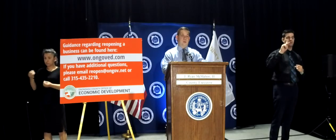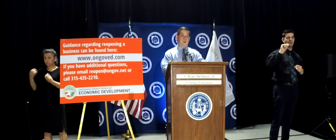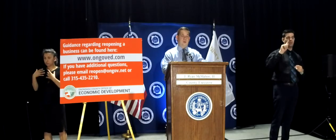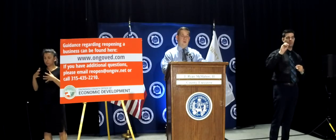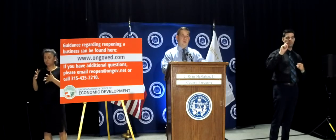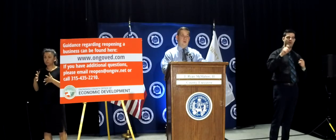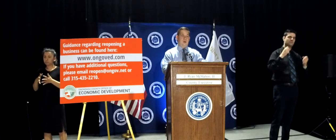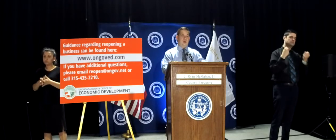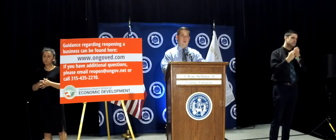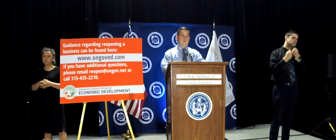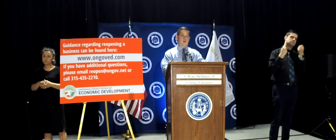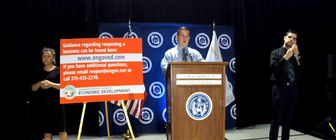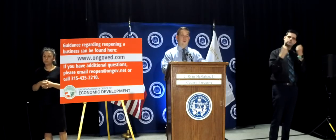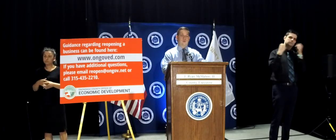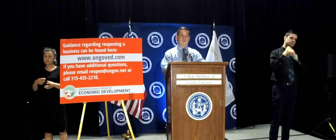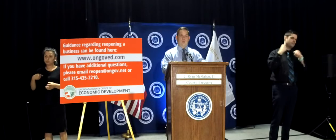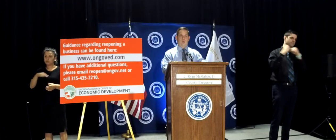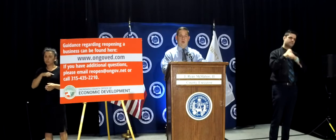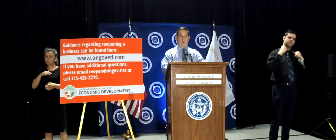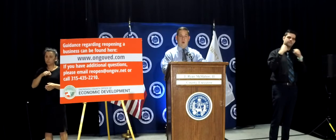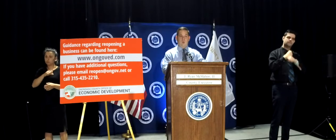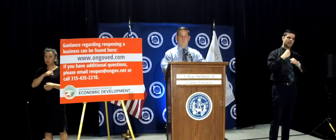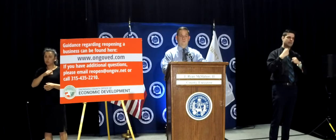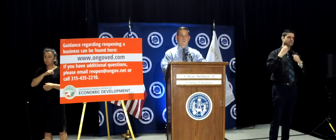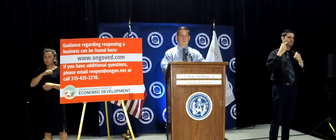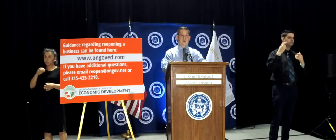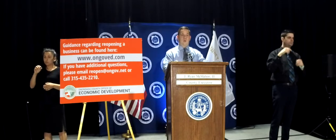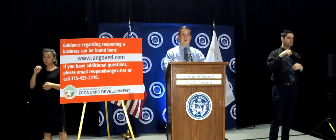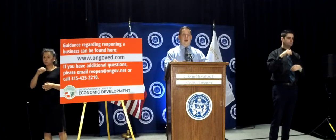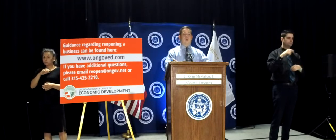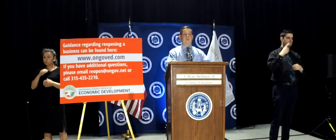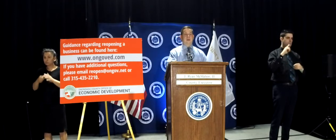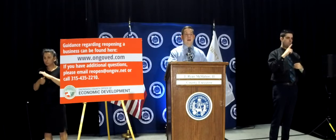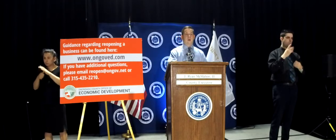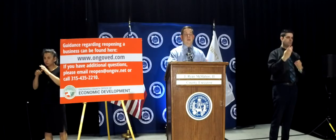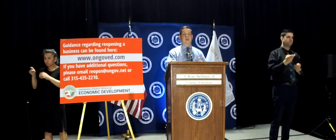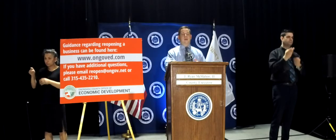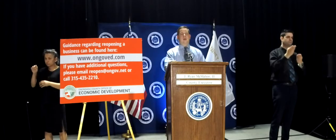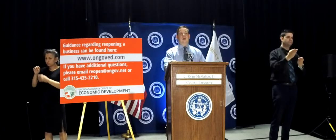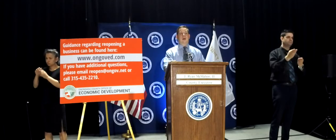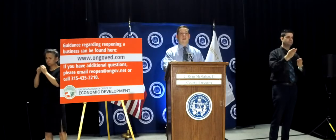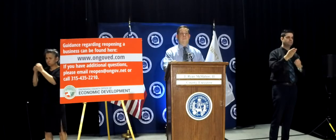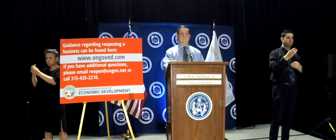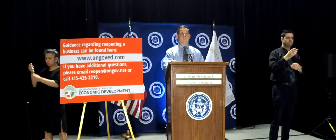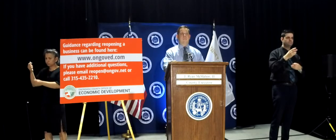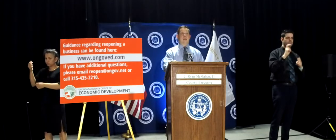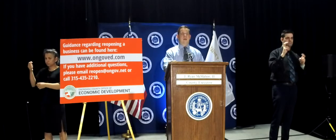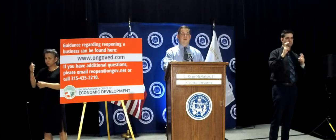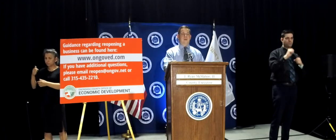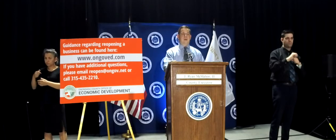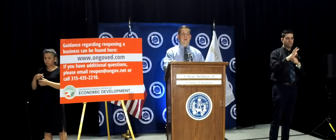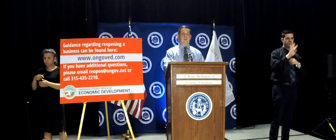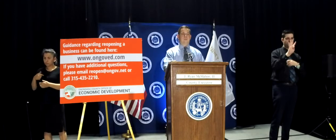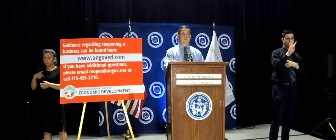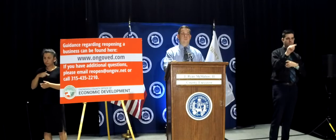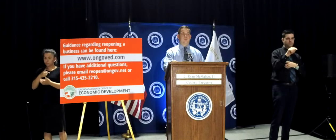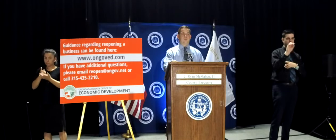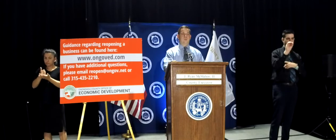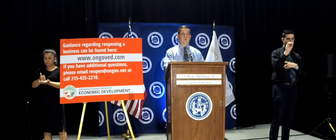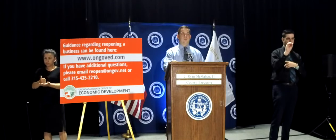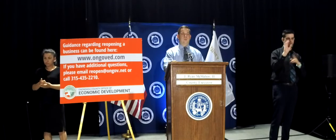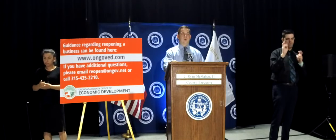forward a bill for COVID 4.0 that would help the county get a